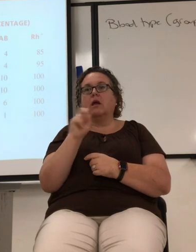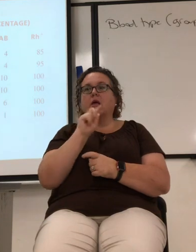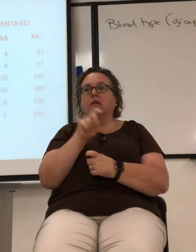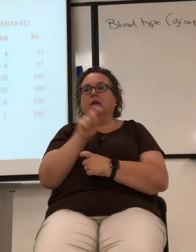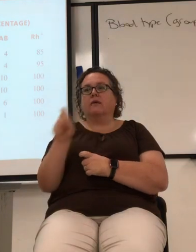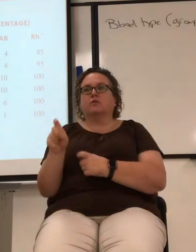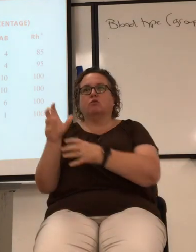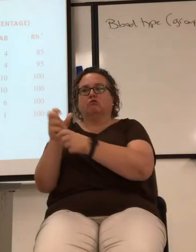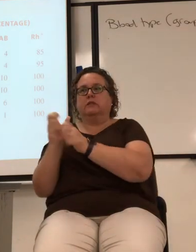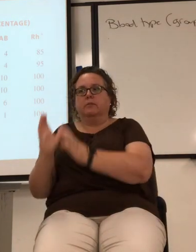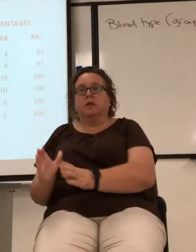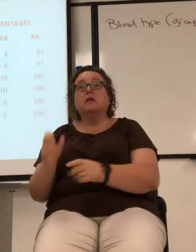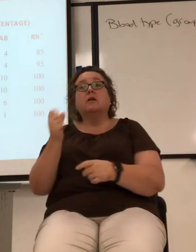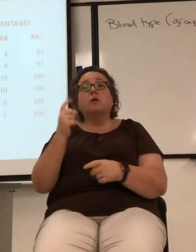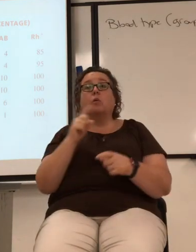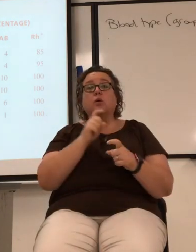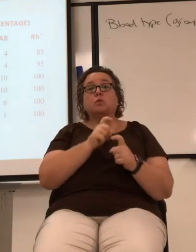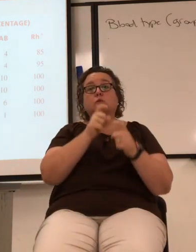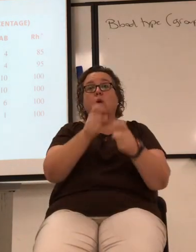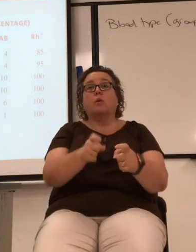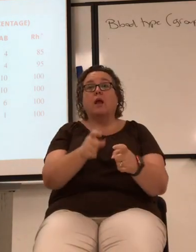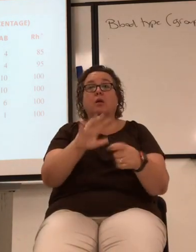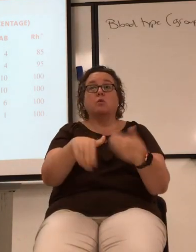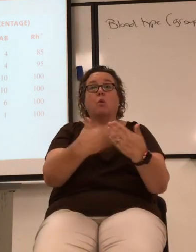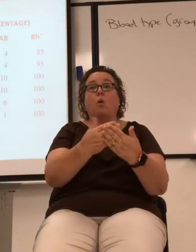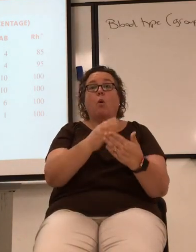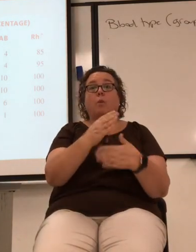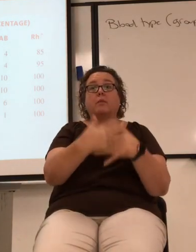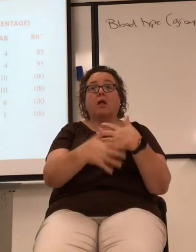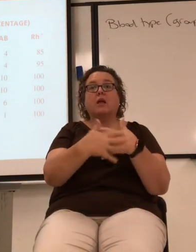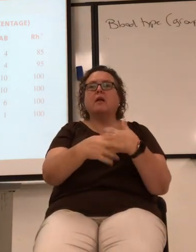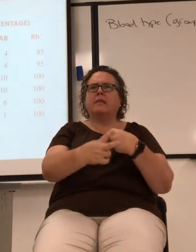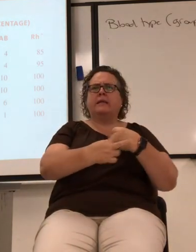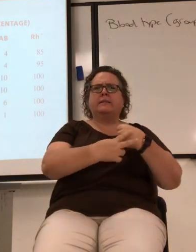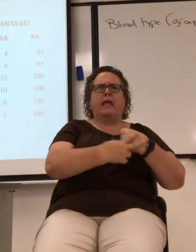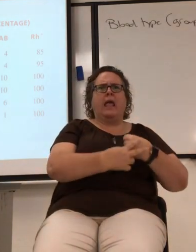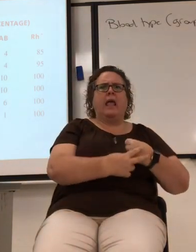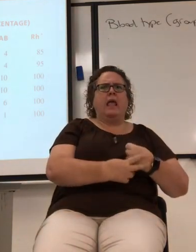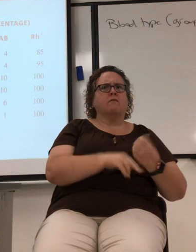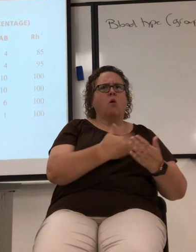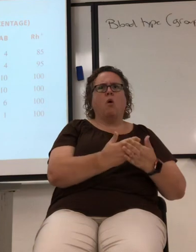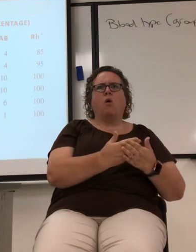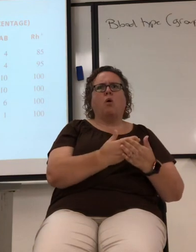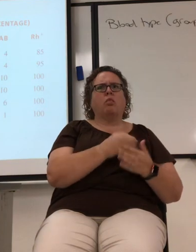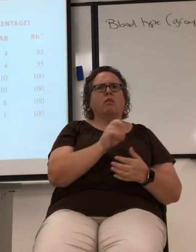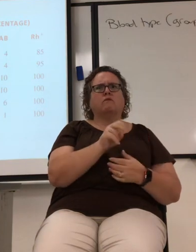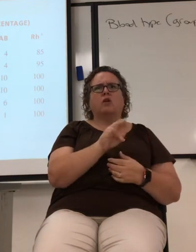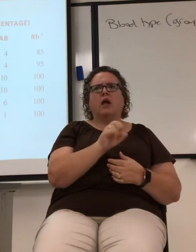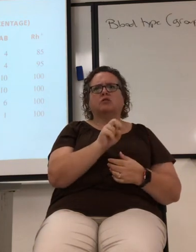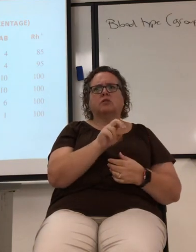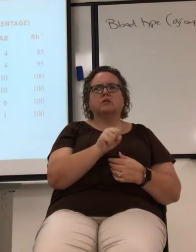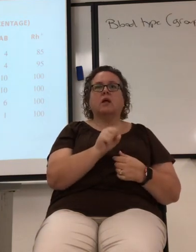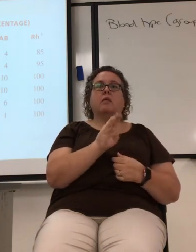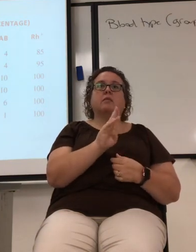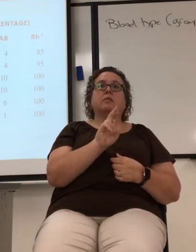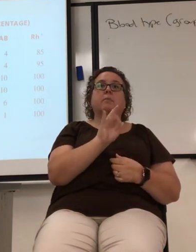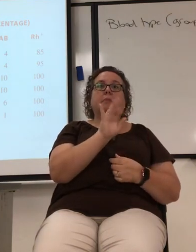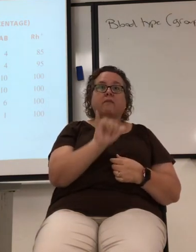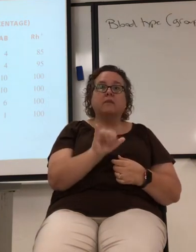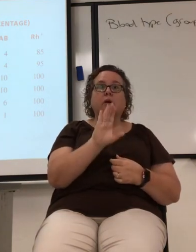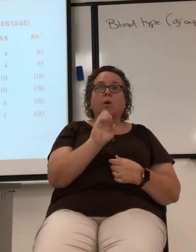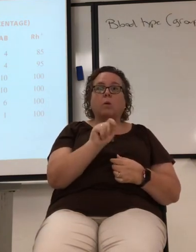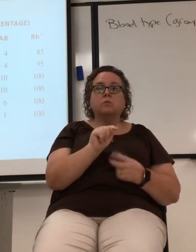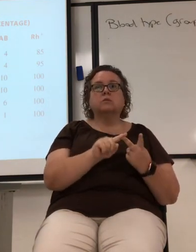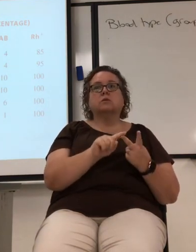I mean, when you donate your whole blood, they fractionate it. I mean, they save all the fractions, the buffy coat, the plasma. They repurpose it for